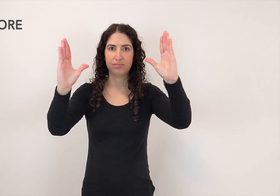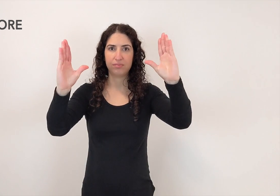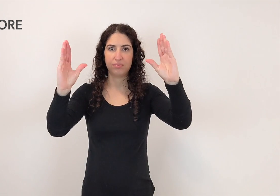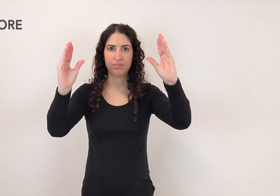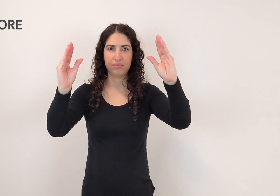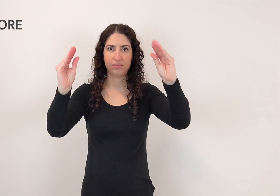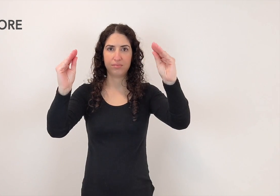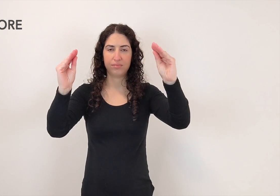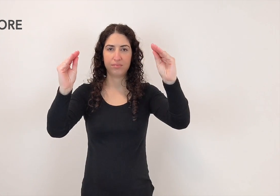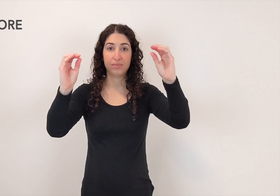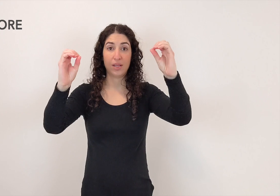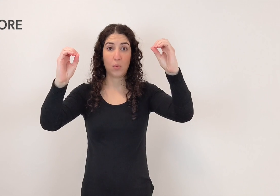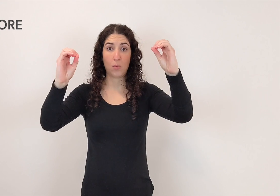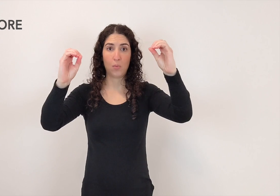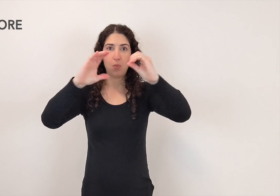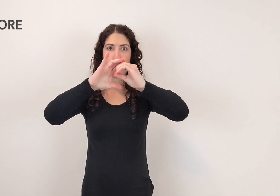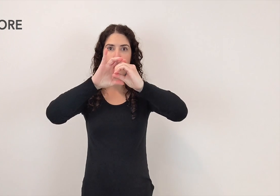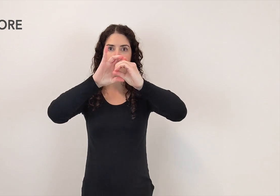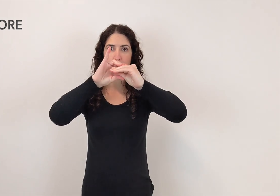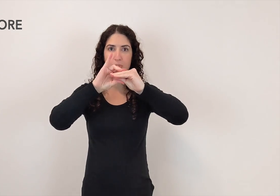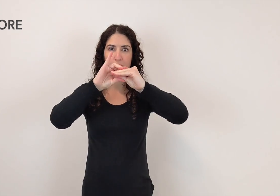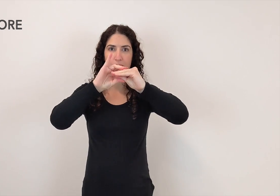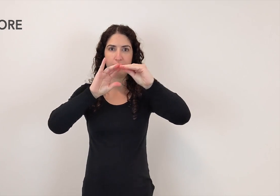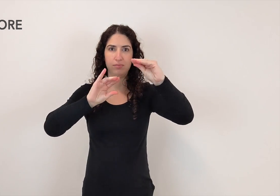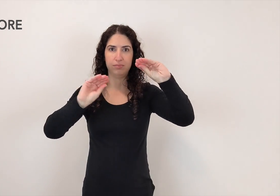The flat O hand shape.